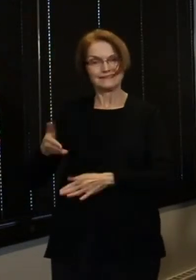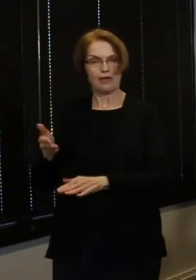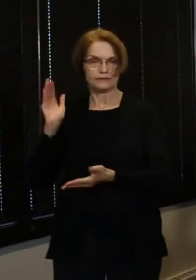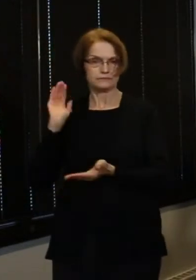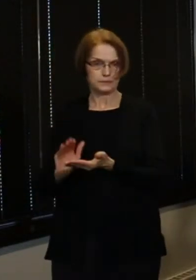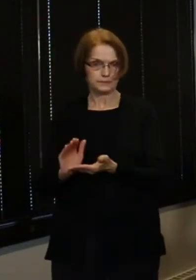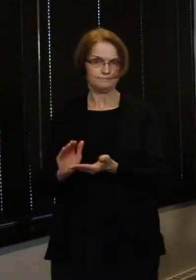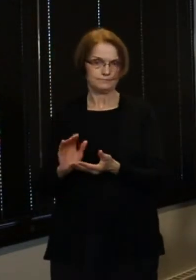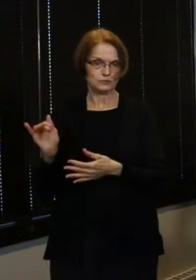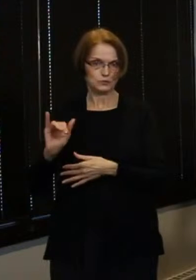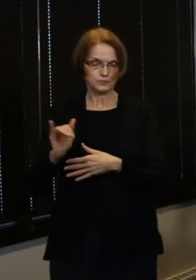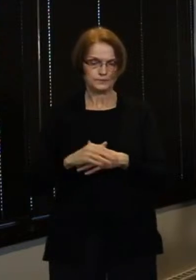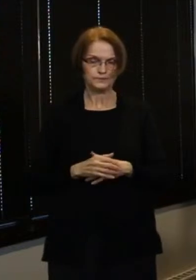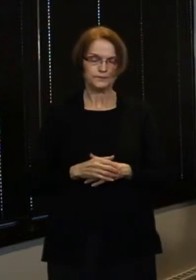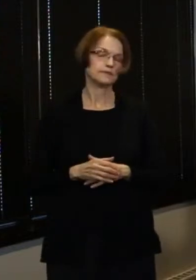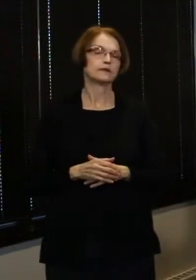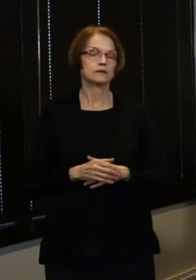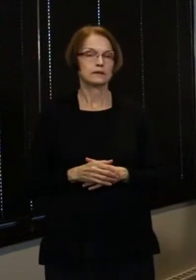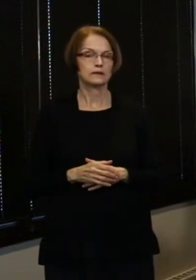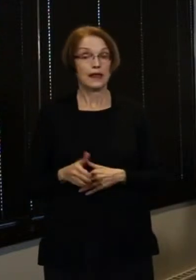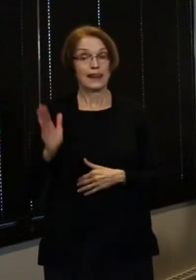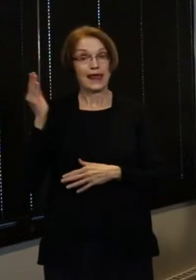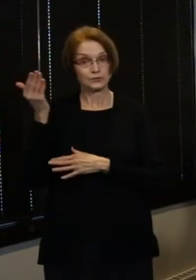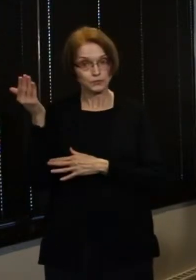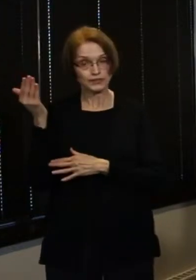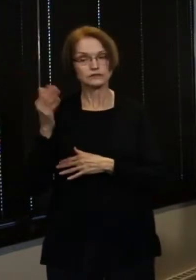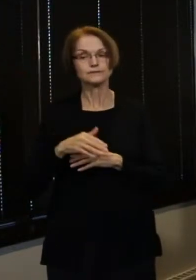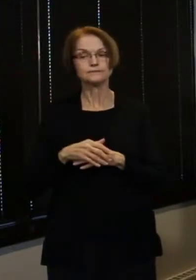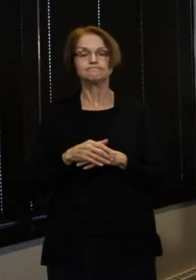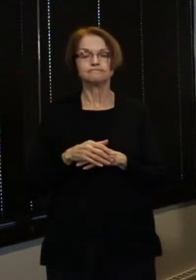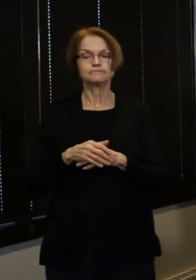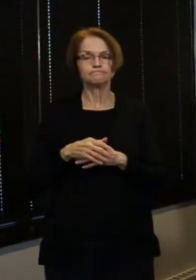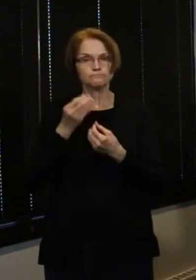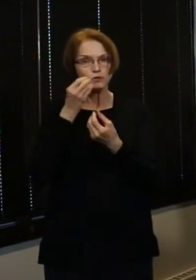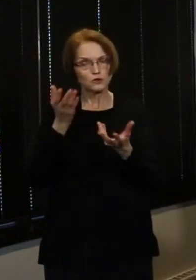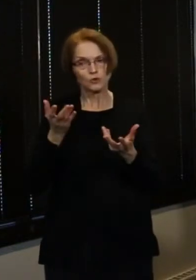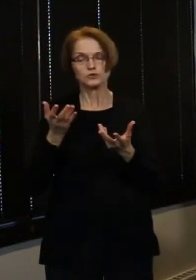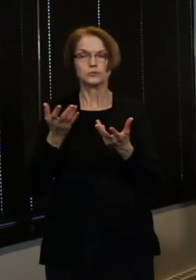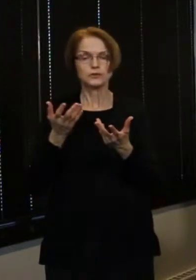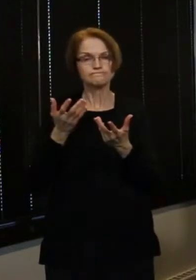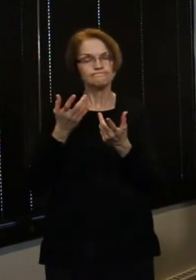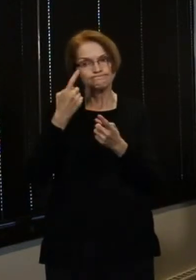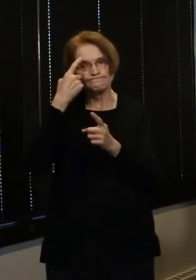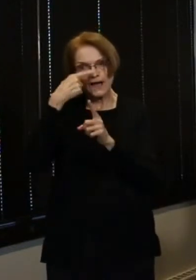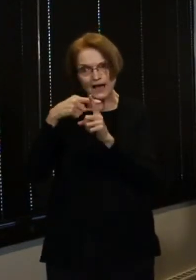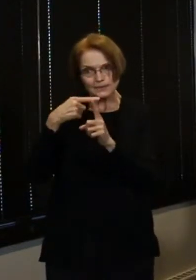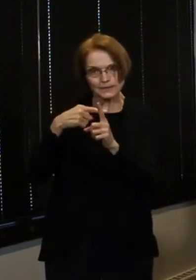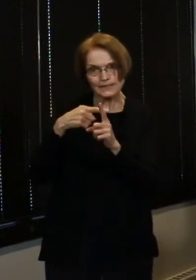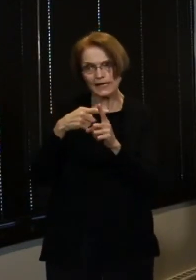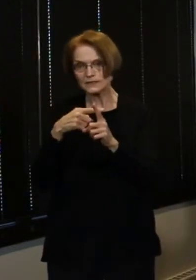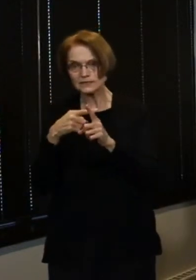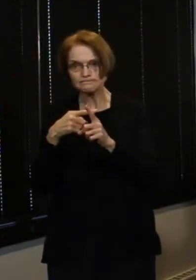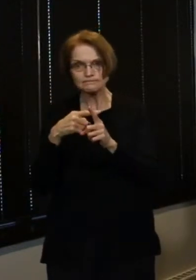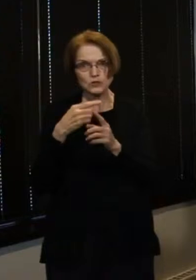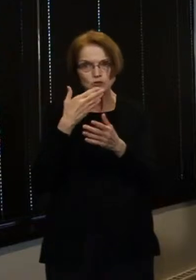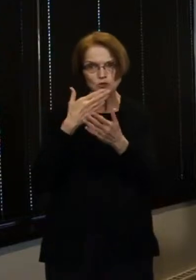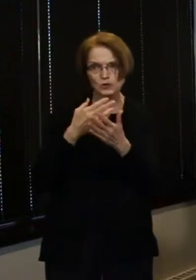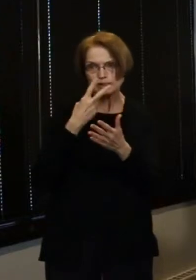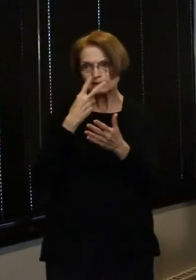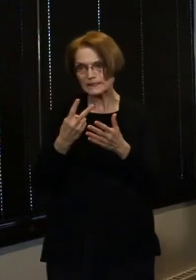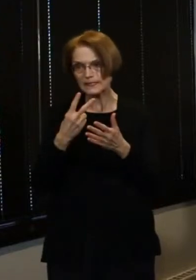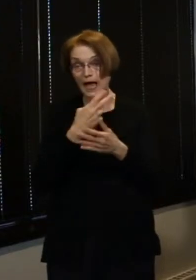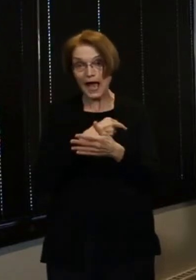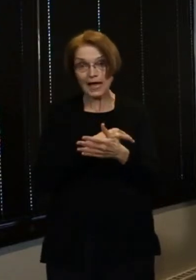So as we discussed at the last briefing, we're cautiously optimistic to see a continued decline in the hospital admissions